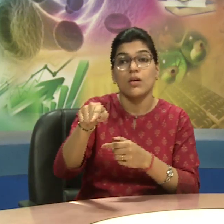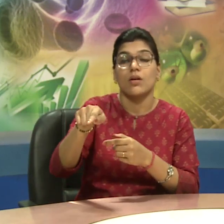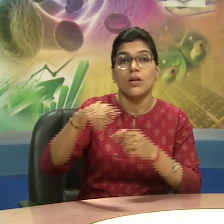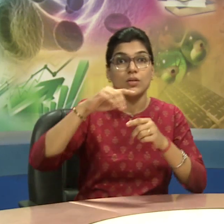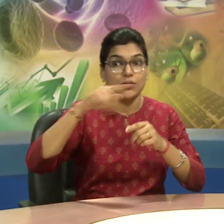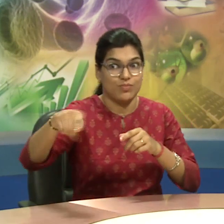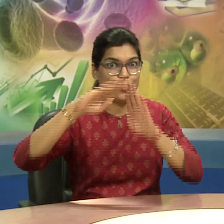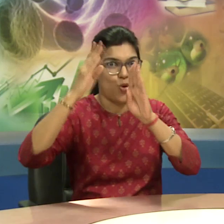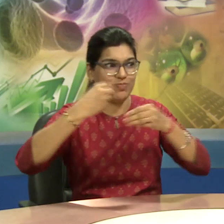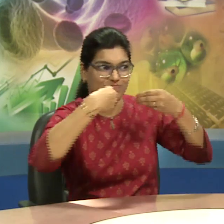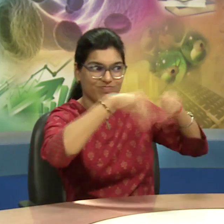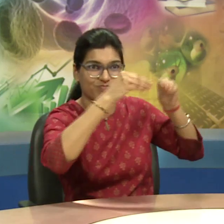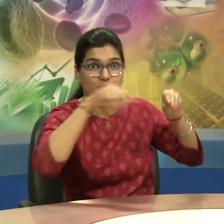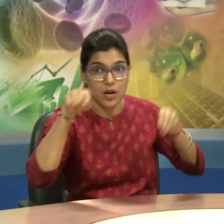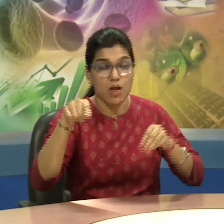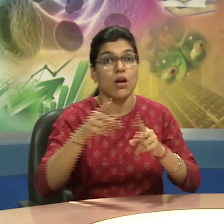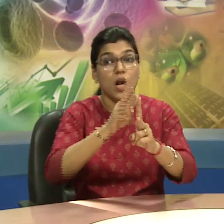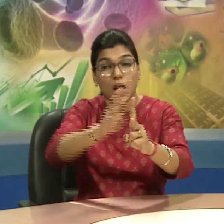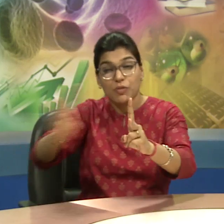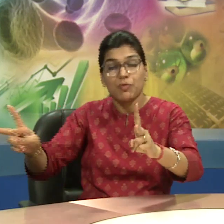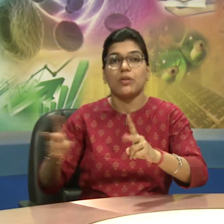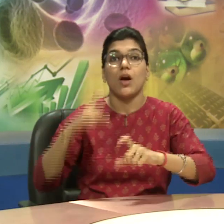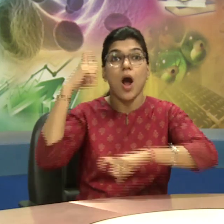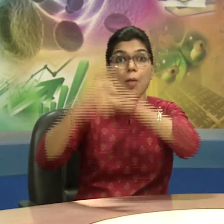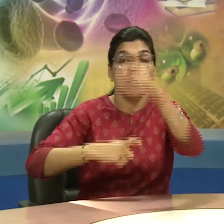ensure fair and honest